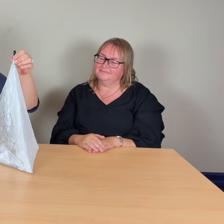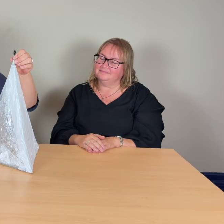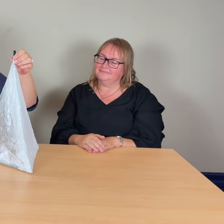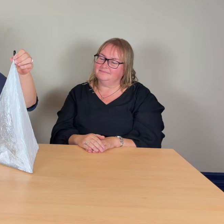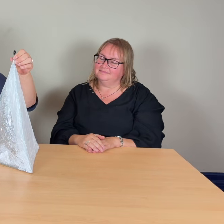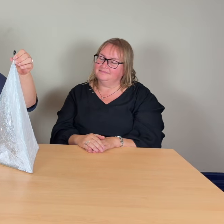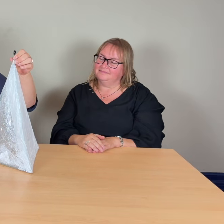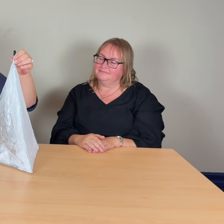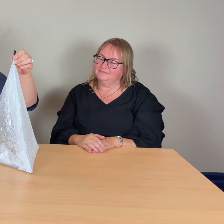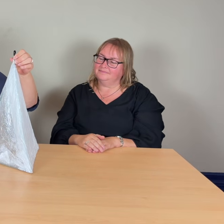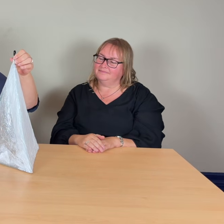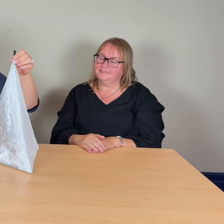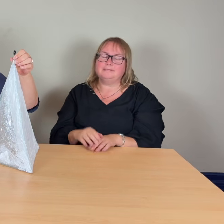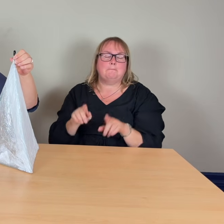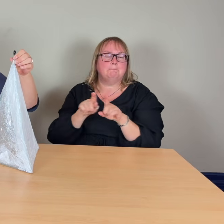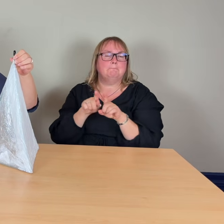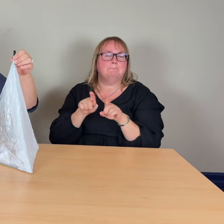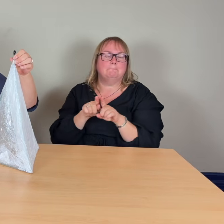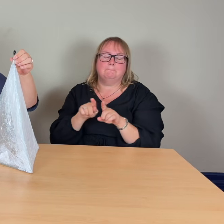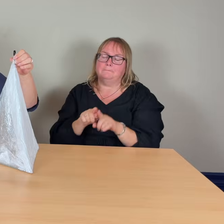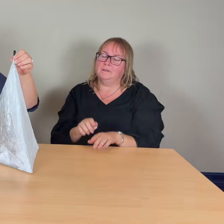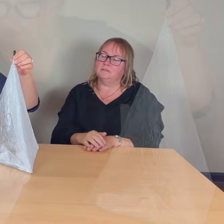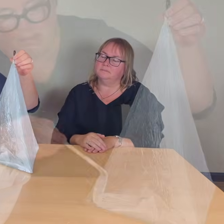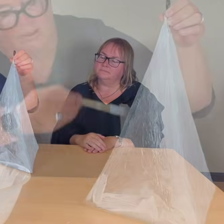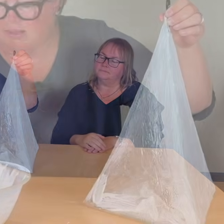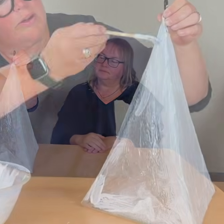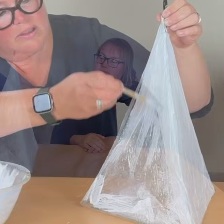and do exactly the same.